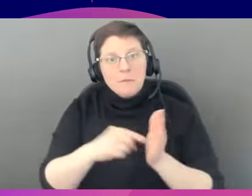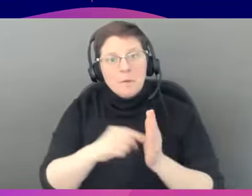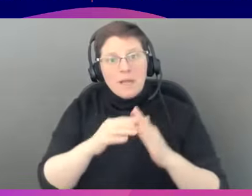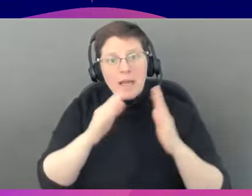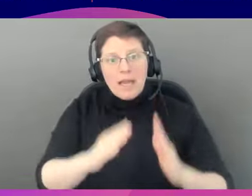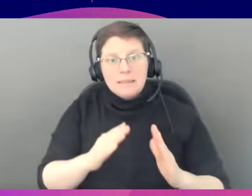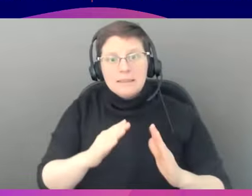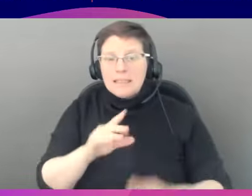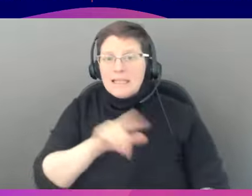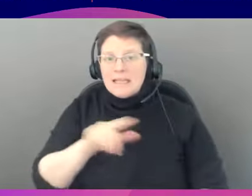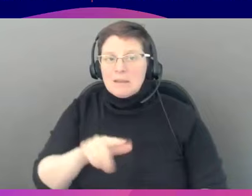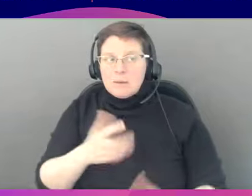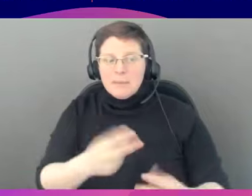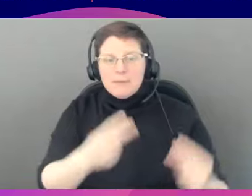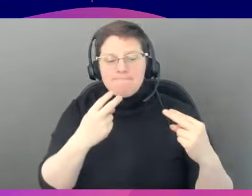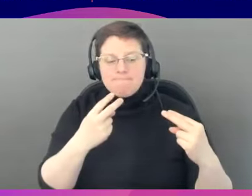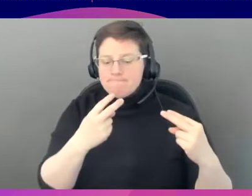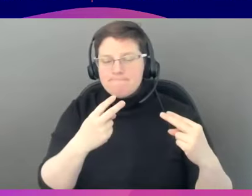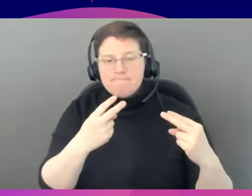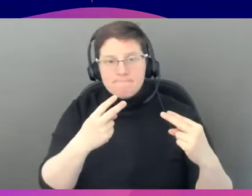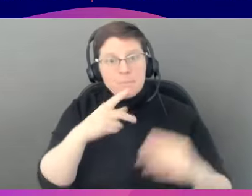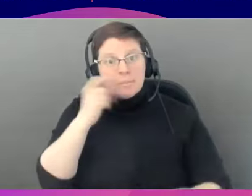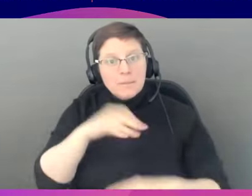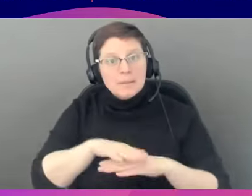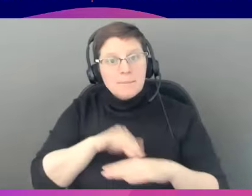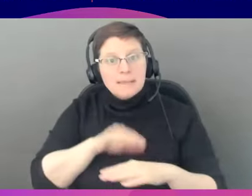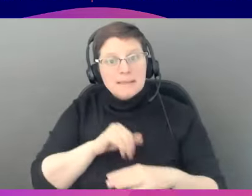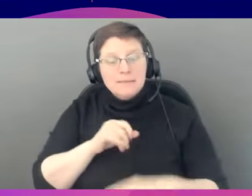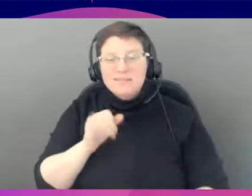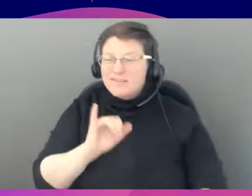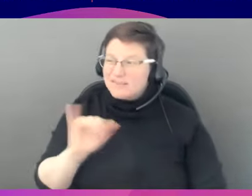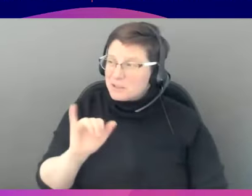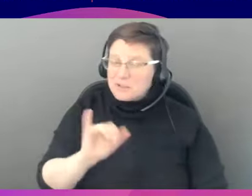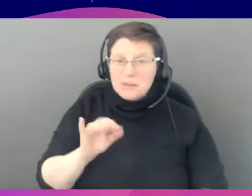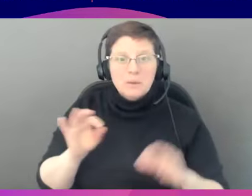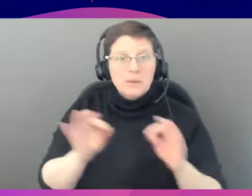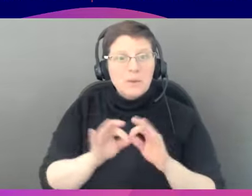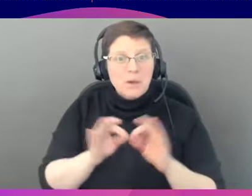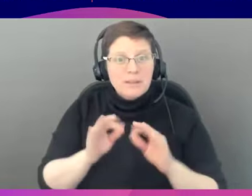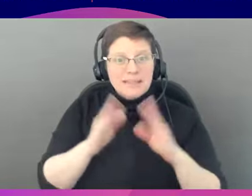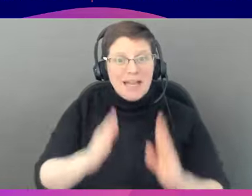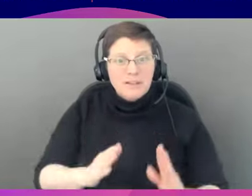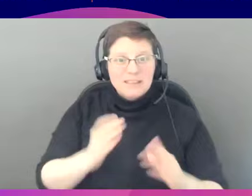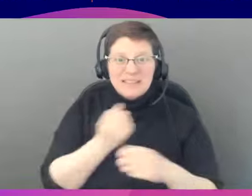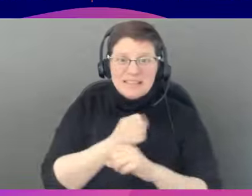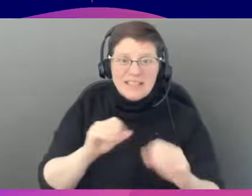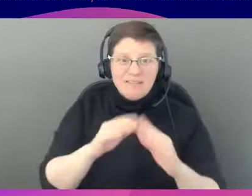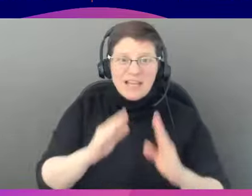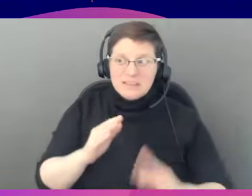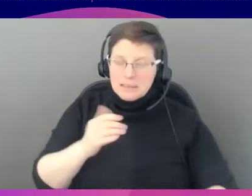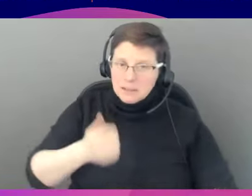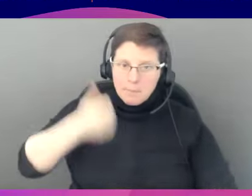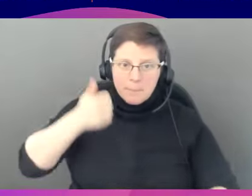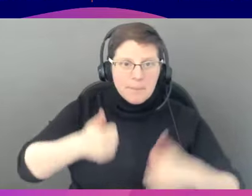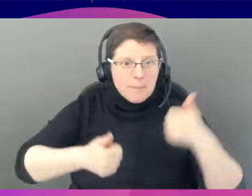from landlords because they have pets. In addition to the rising costs of housing and a lack of safe housing, survivors with animals